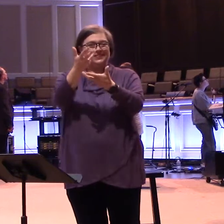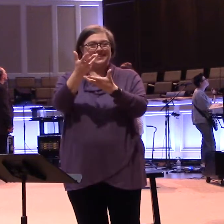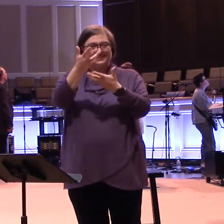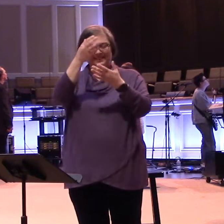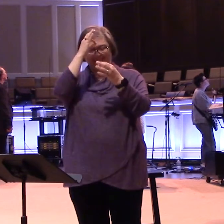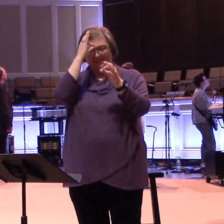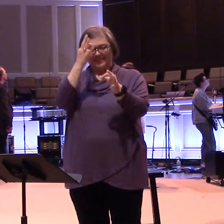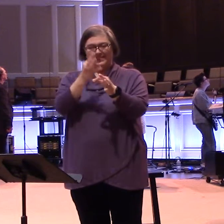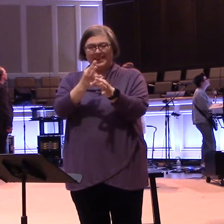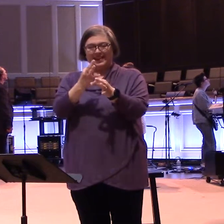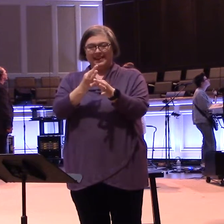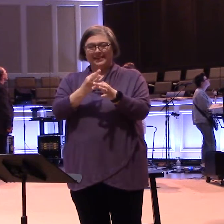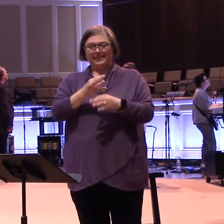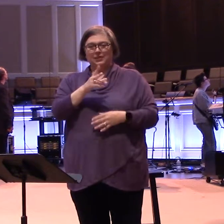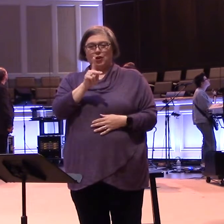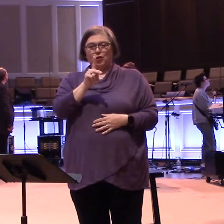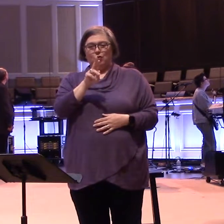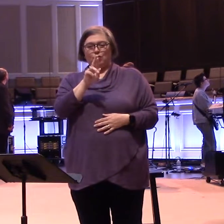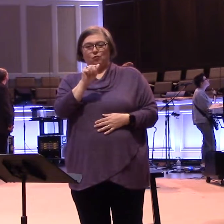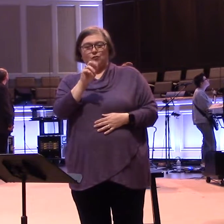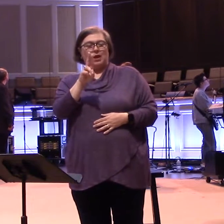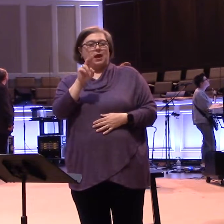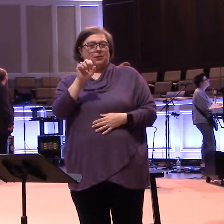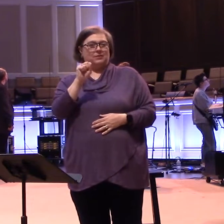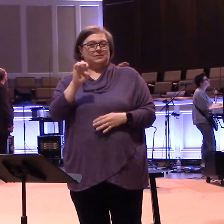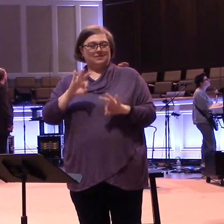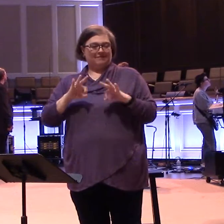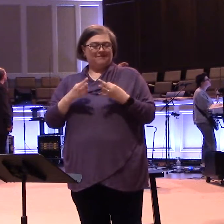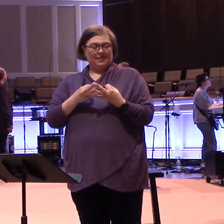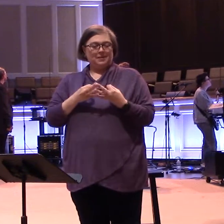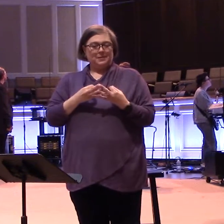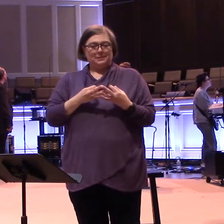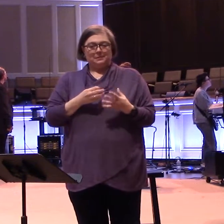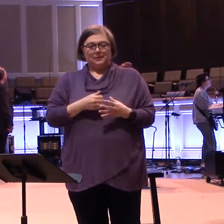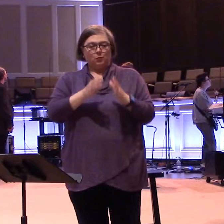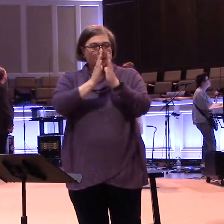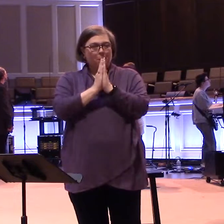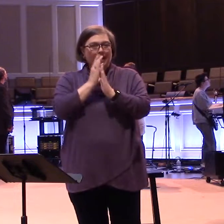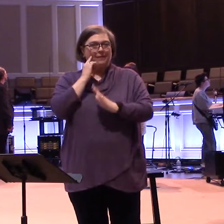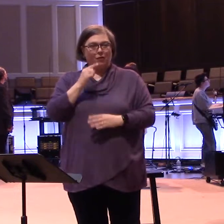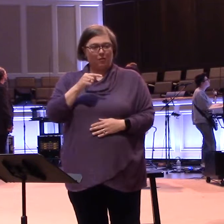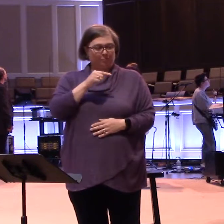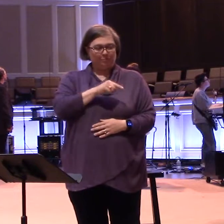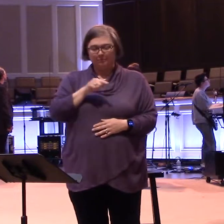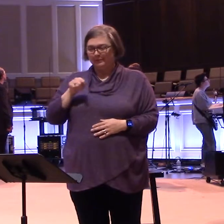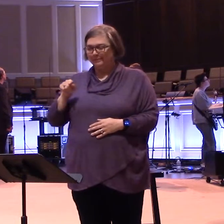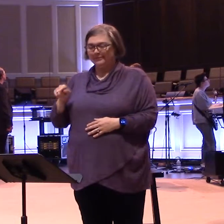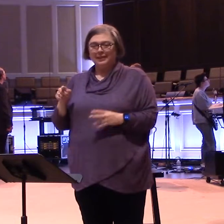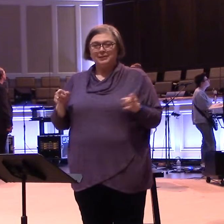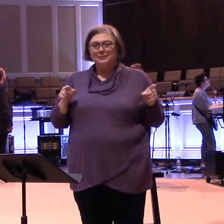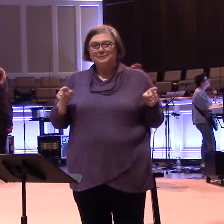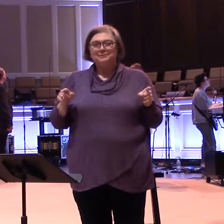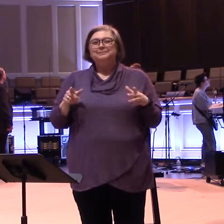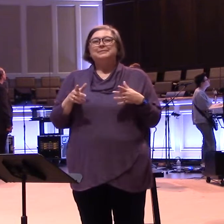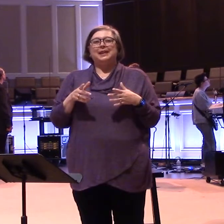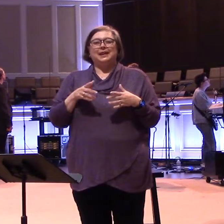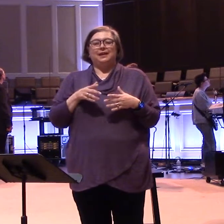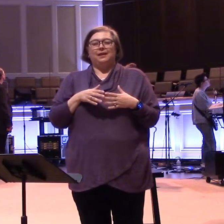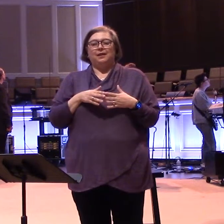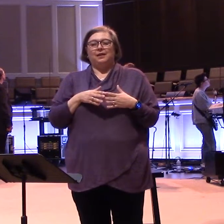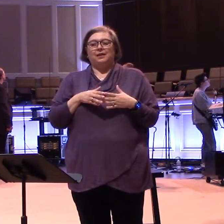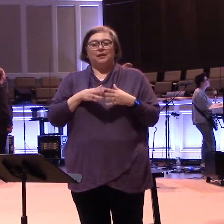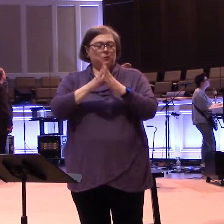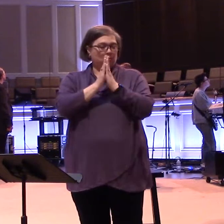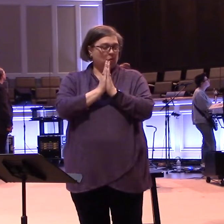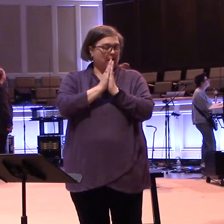And she's in my small group as well. She'll be going to Mississippi State next year, so continue to pray for her and her step moving forward in independence, but also